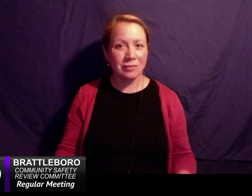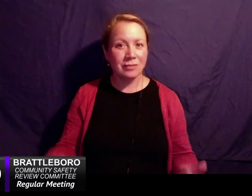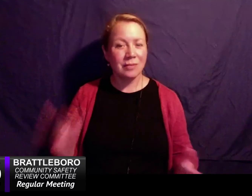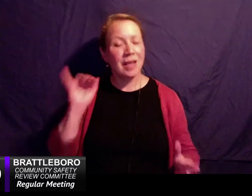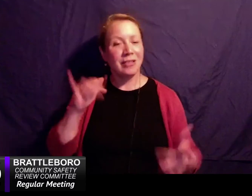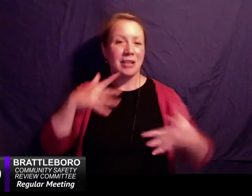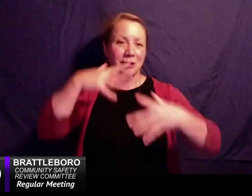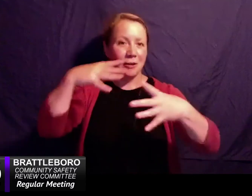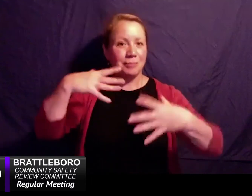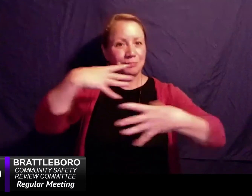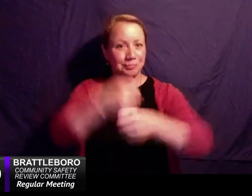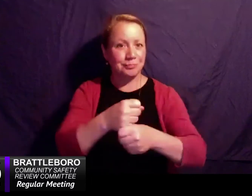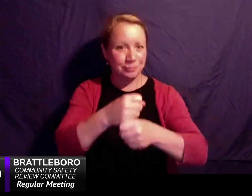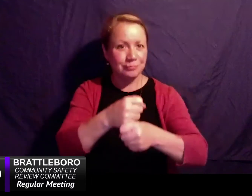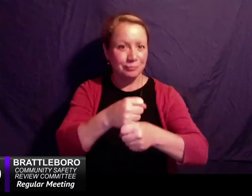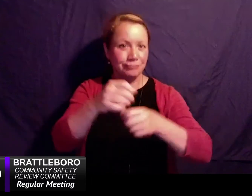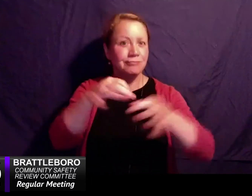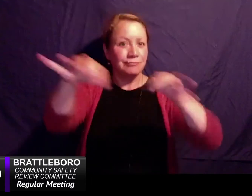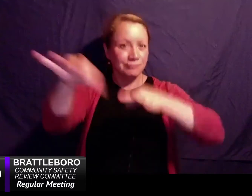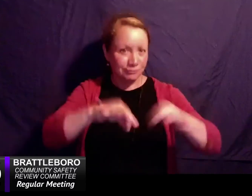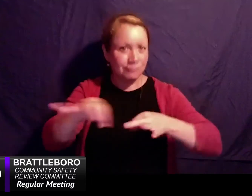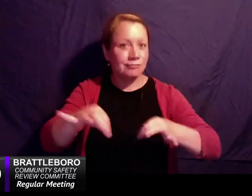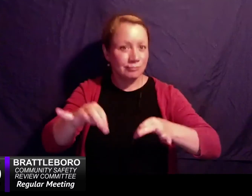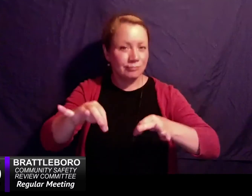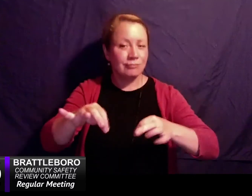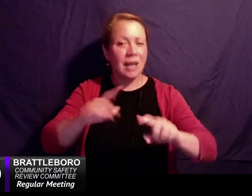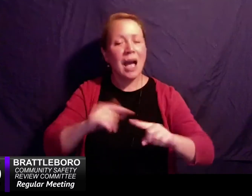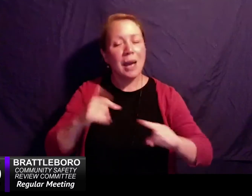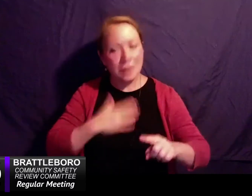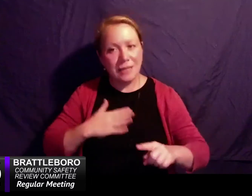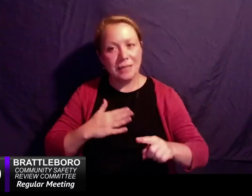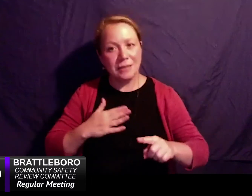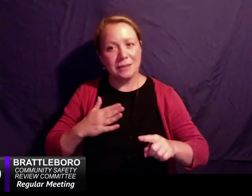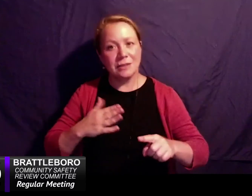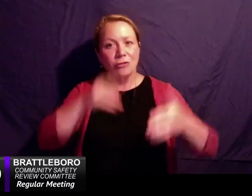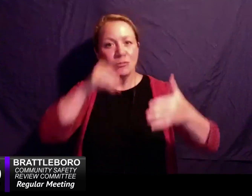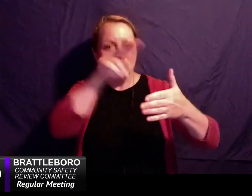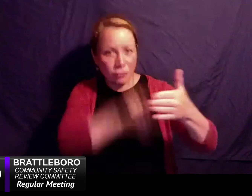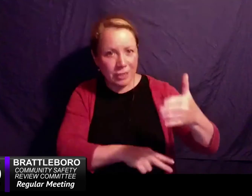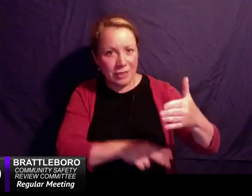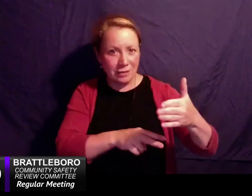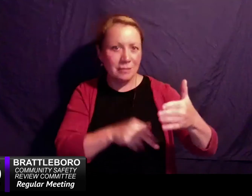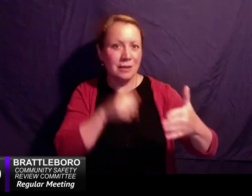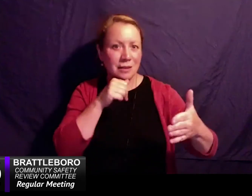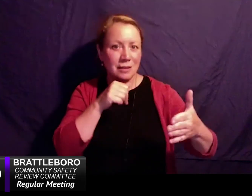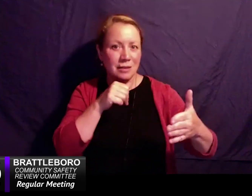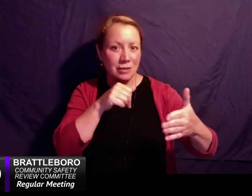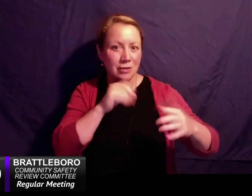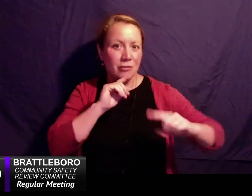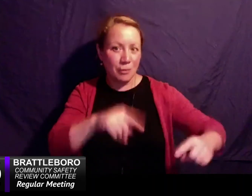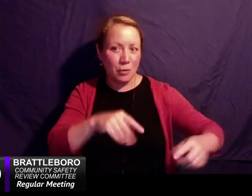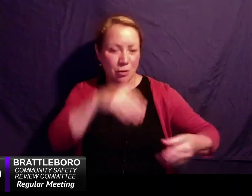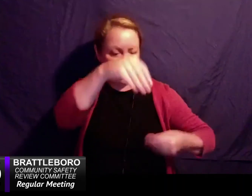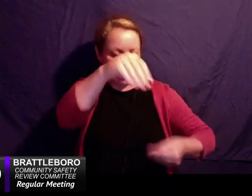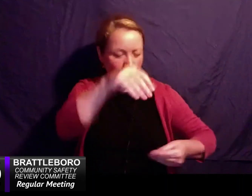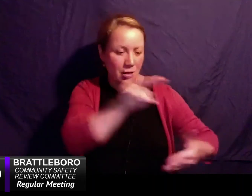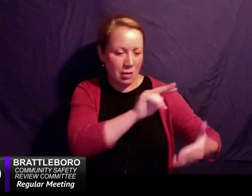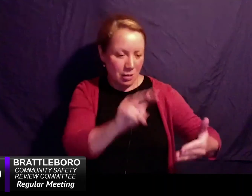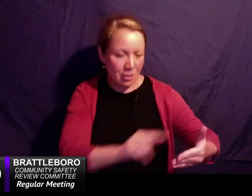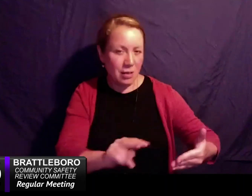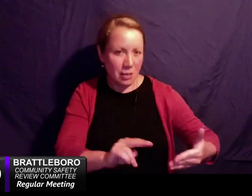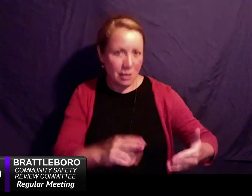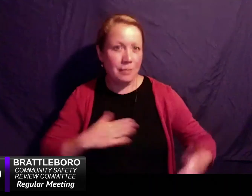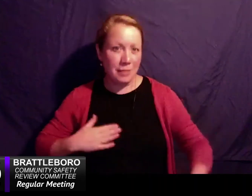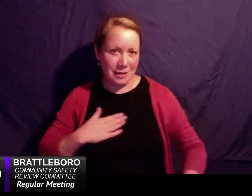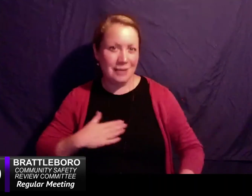synopsized overview. And I would encourage anyone to, instead of quote me about those things, to look at the actual language of it if you want